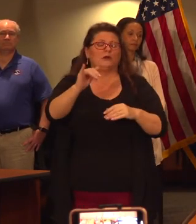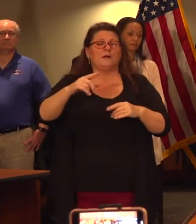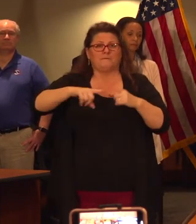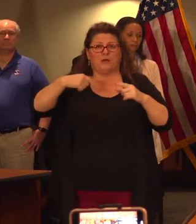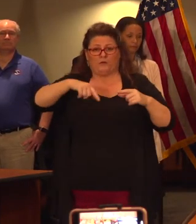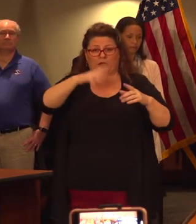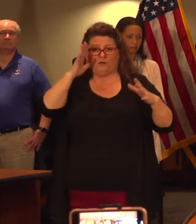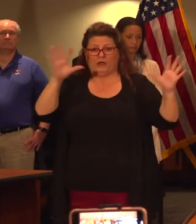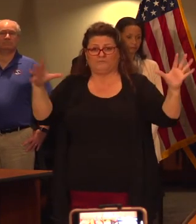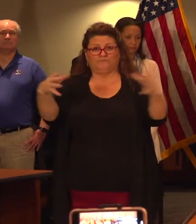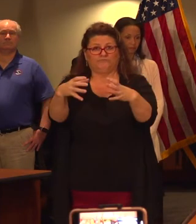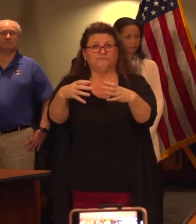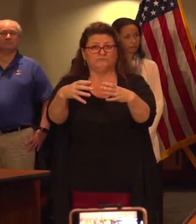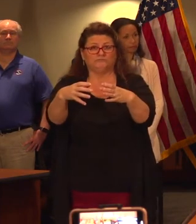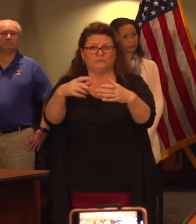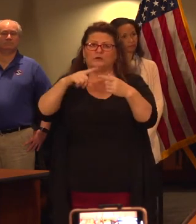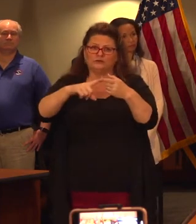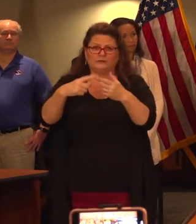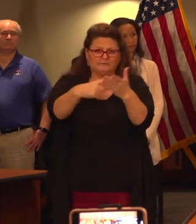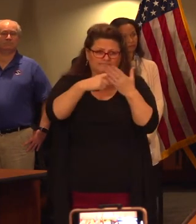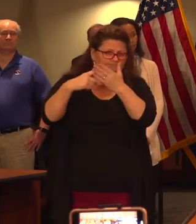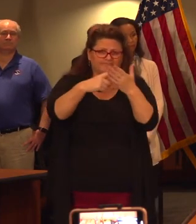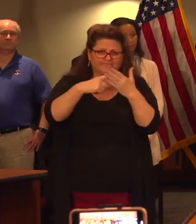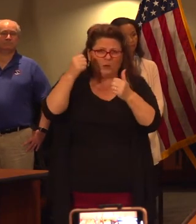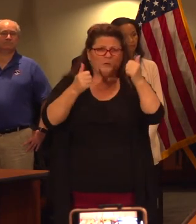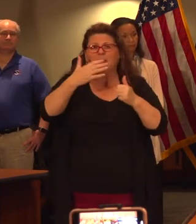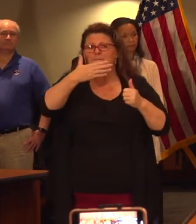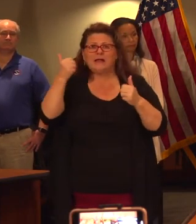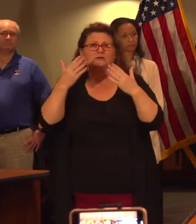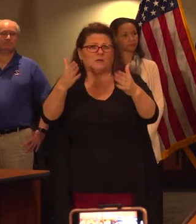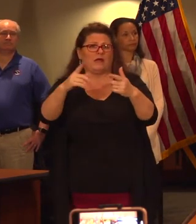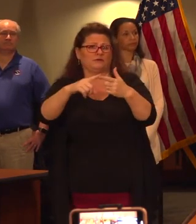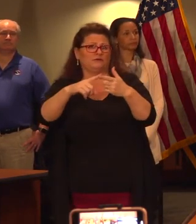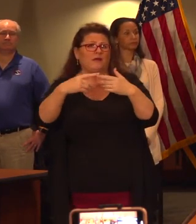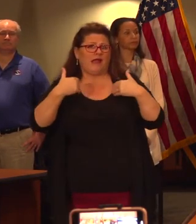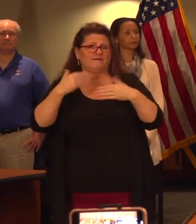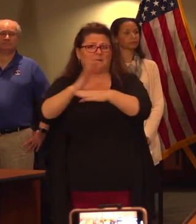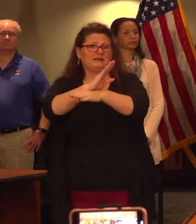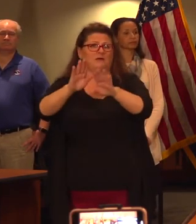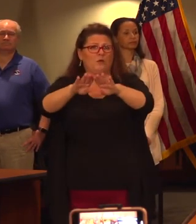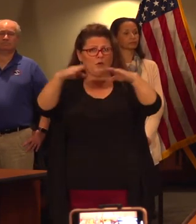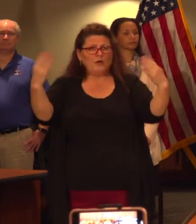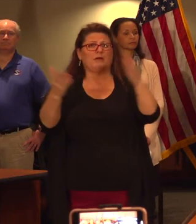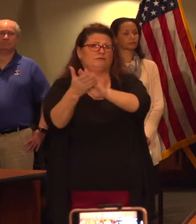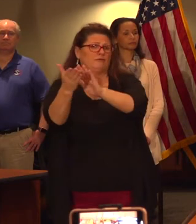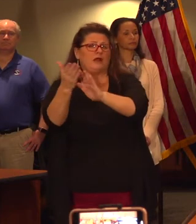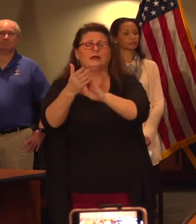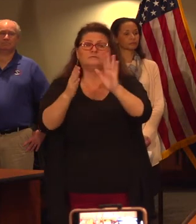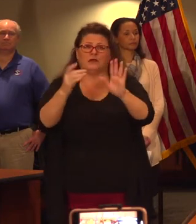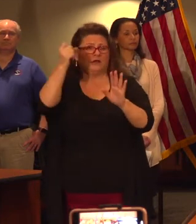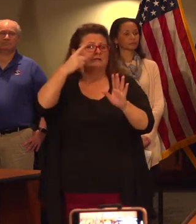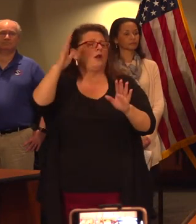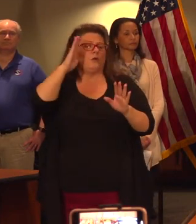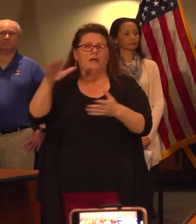the best practices to get business humming again as quickly as possible in South Carolina. And it'll be measured just as we